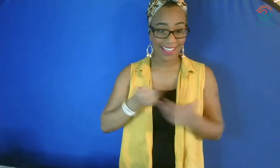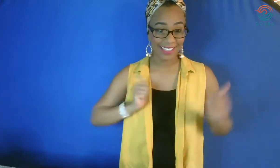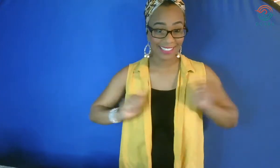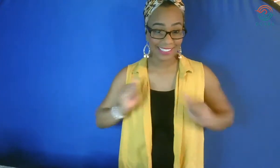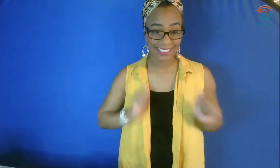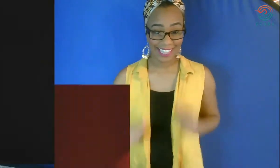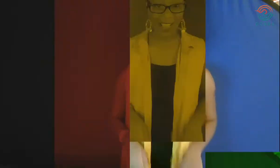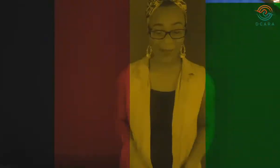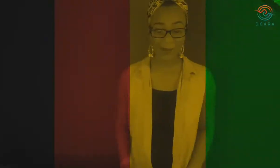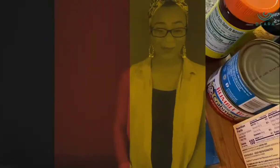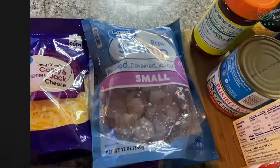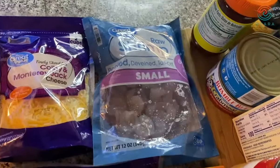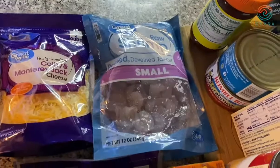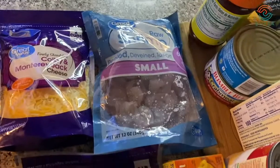show.